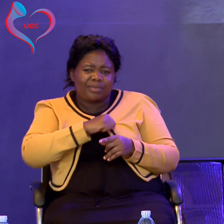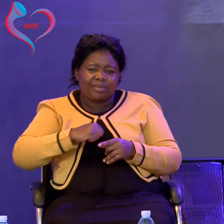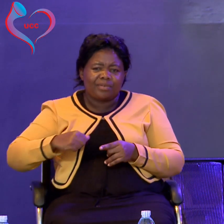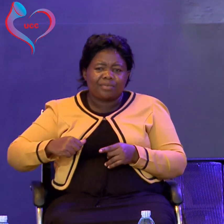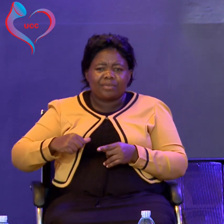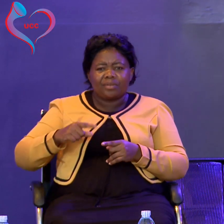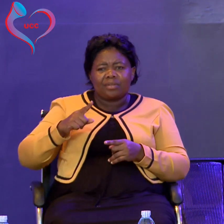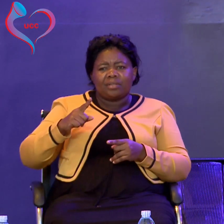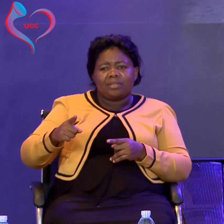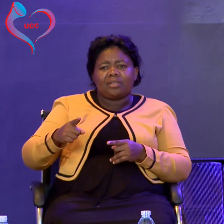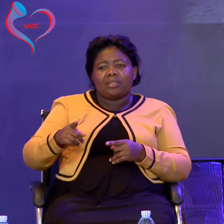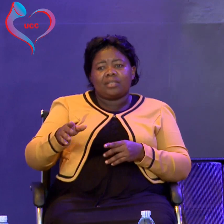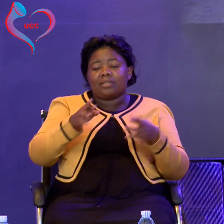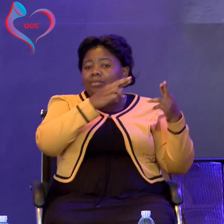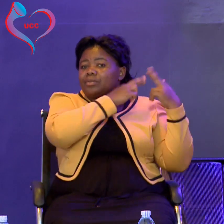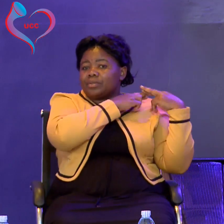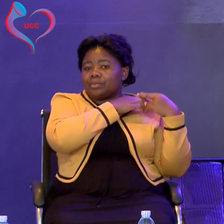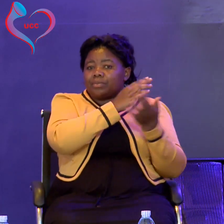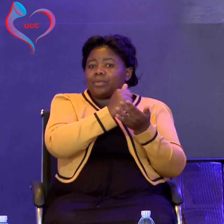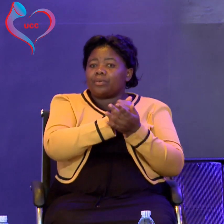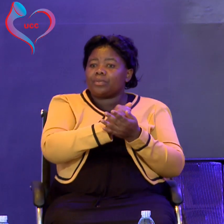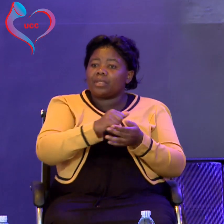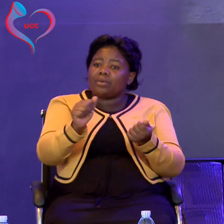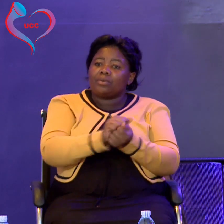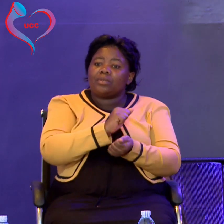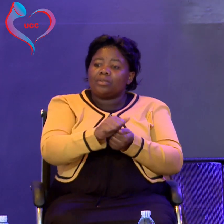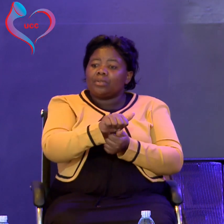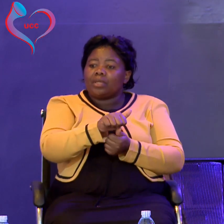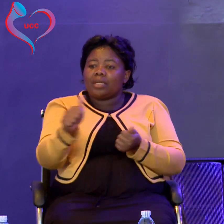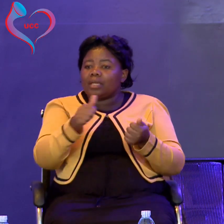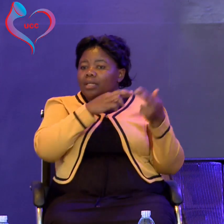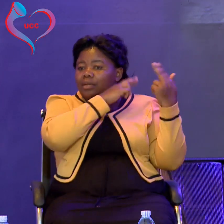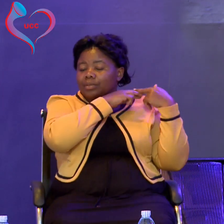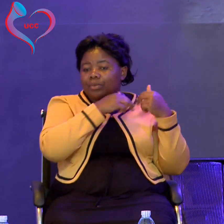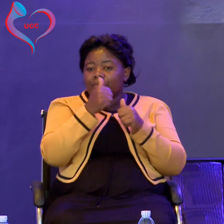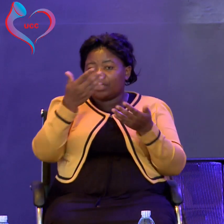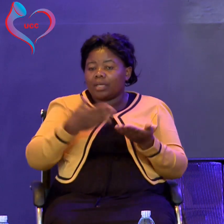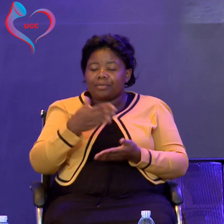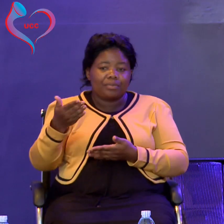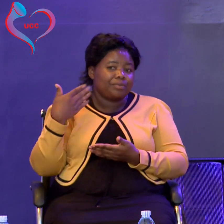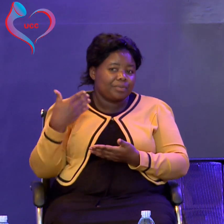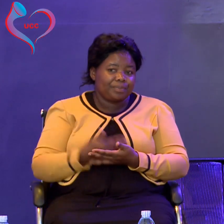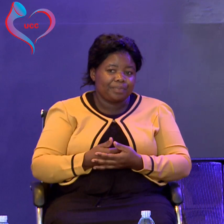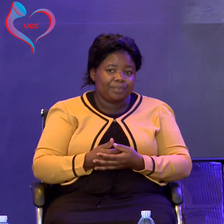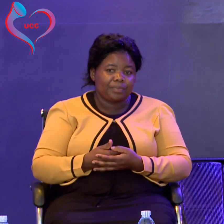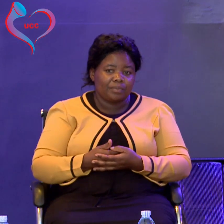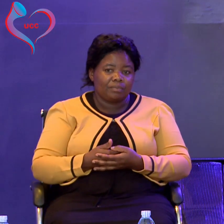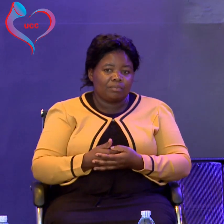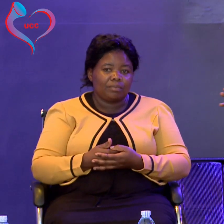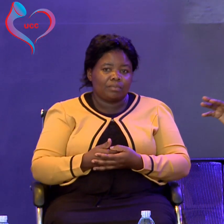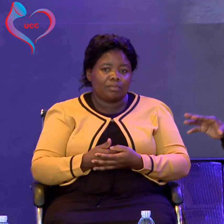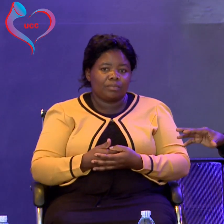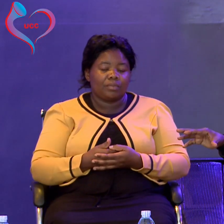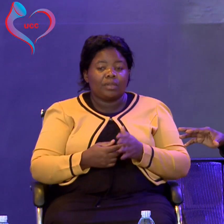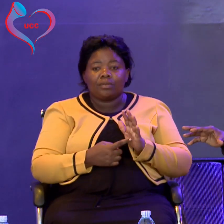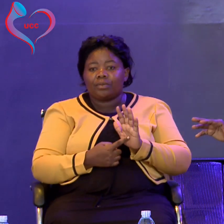obulala obunkakatako. Because if I accept the other, I'm going to kill this other which I had before. Tugeze